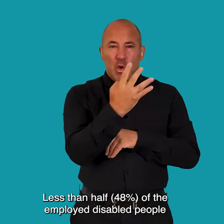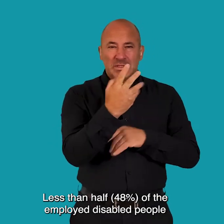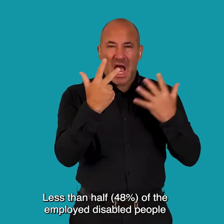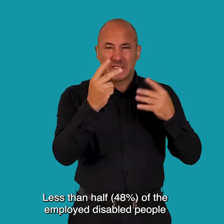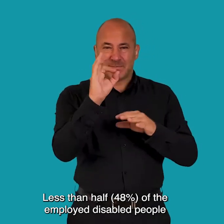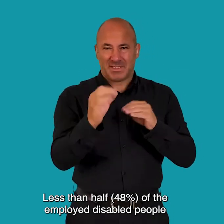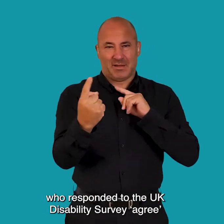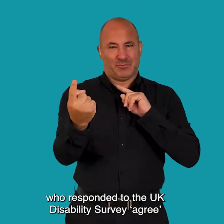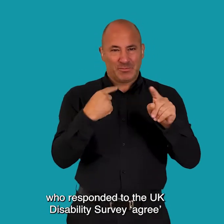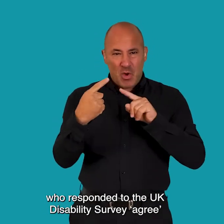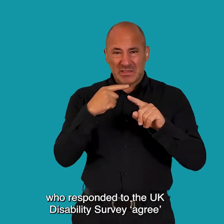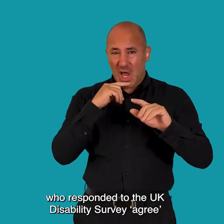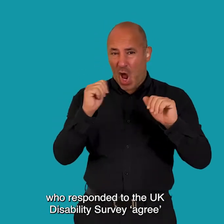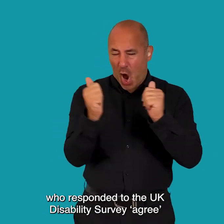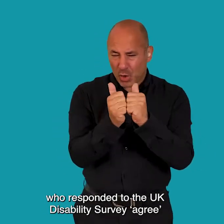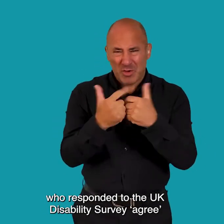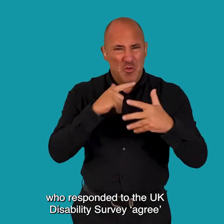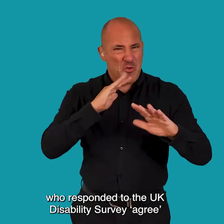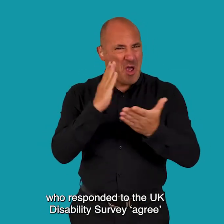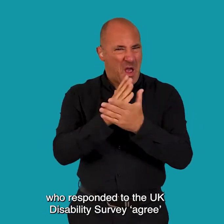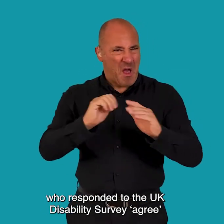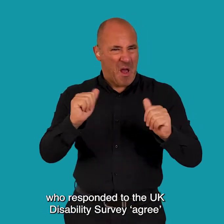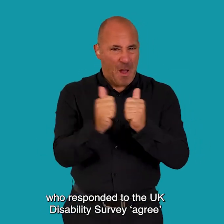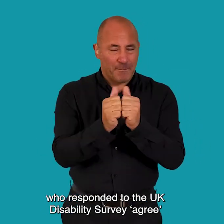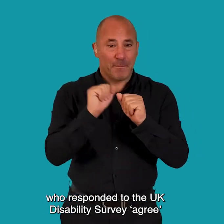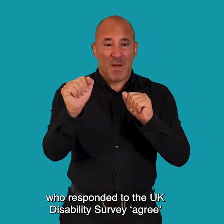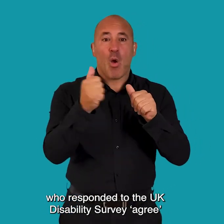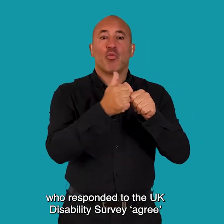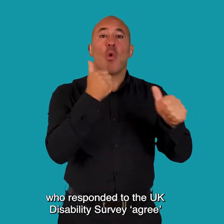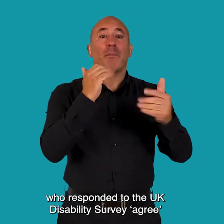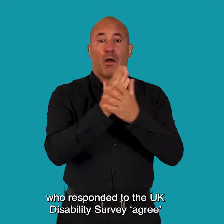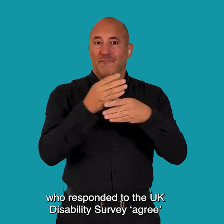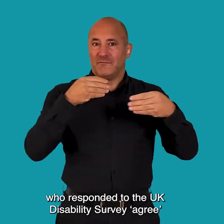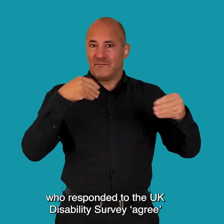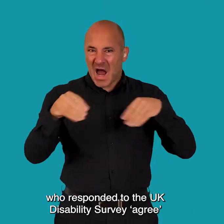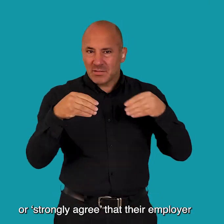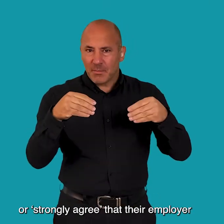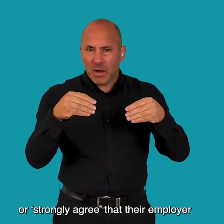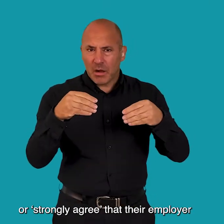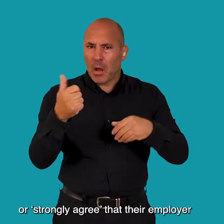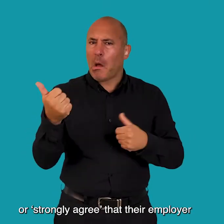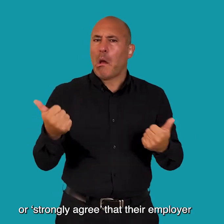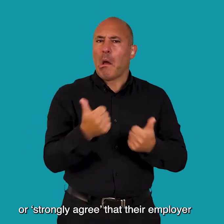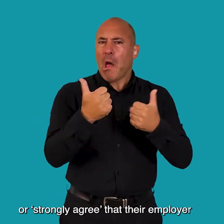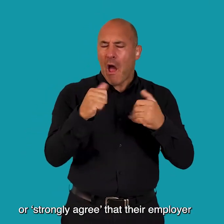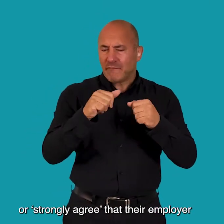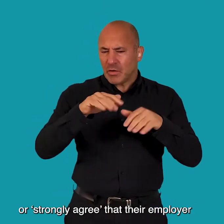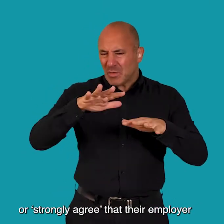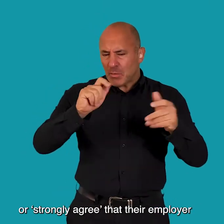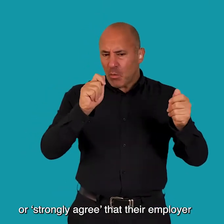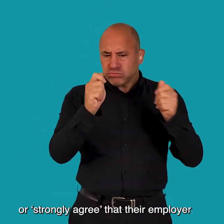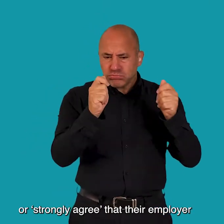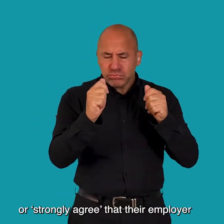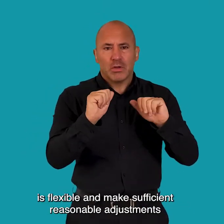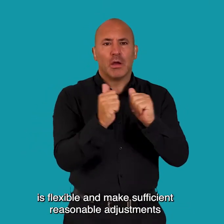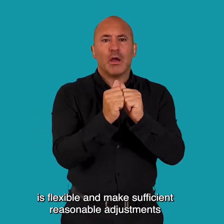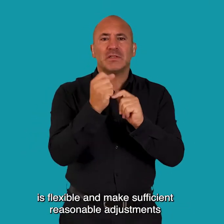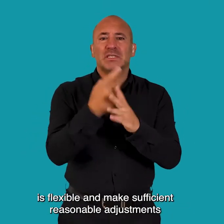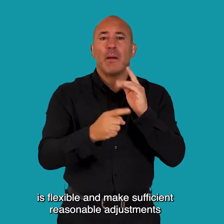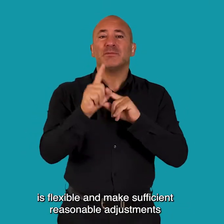disabled people who responded to the UK Disability Survey agree or strongly agree that their employer is flexible